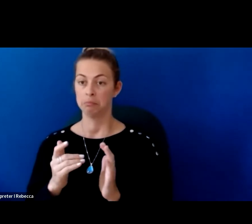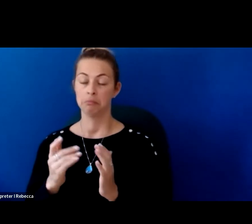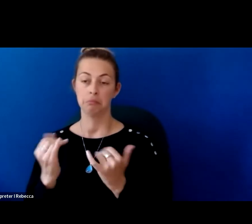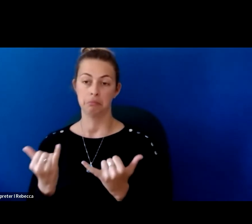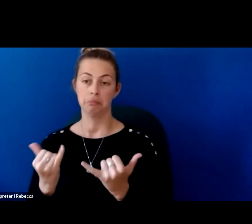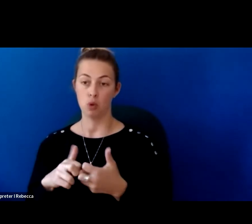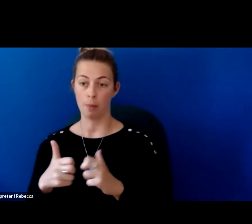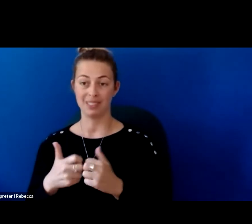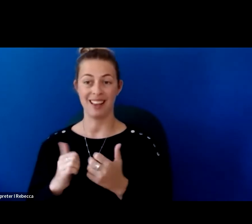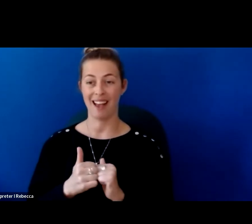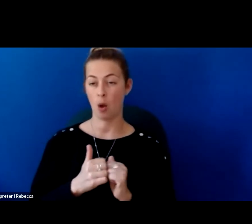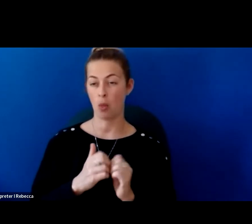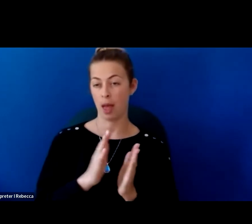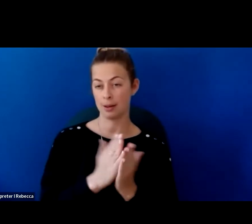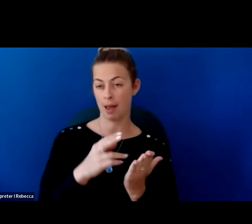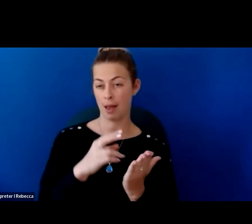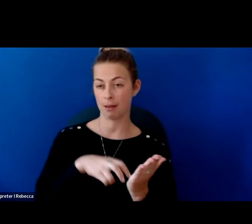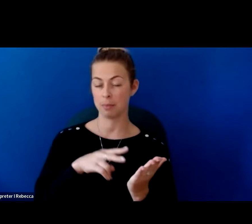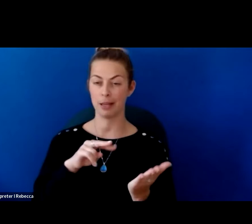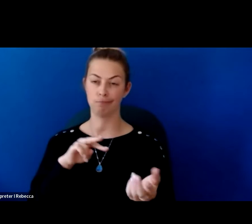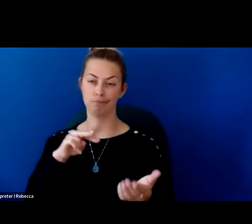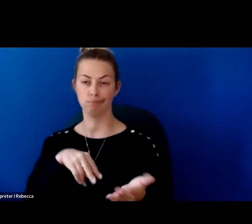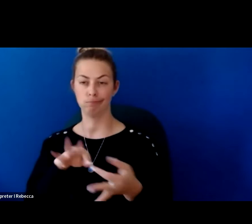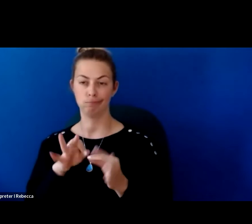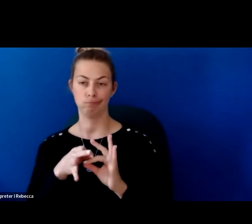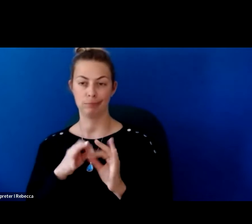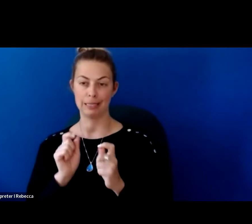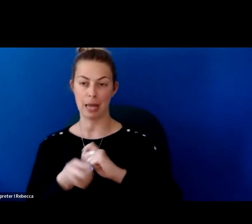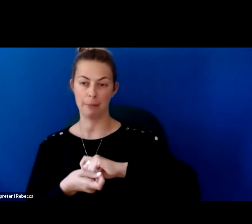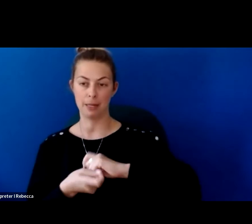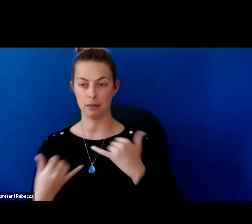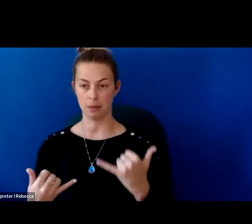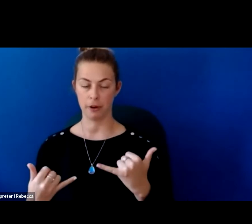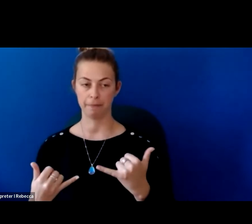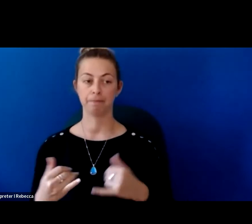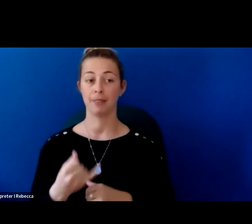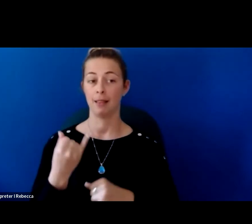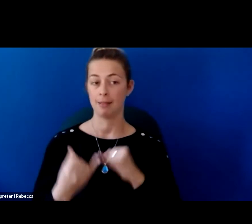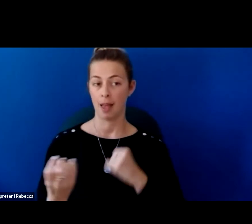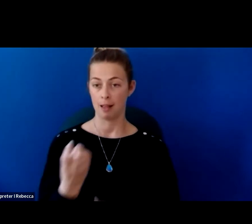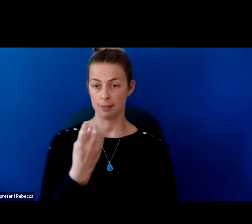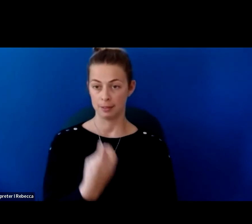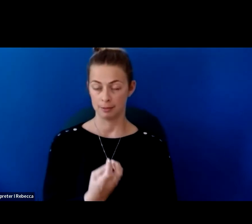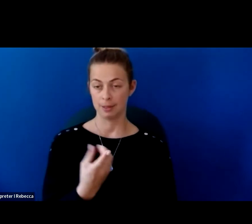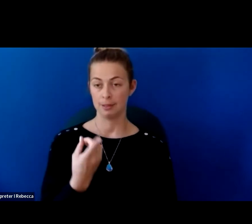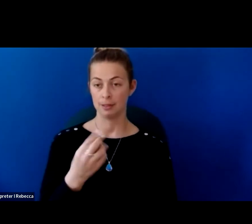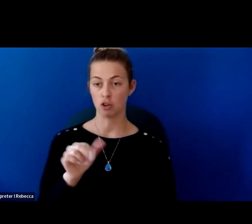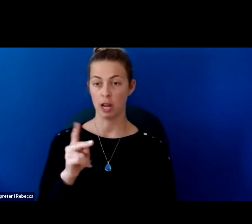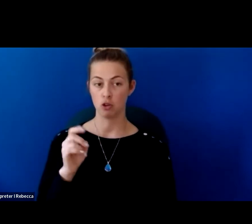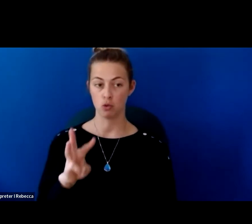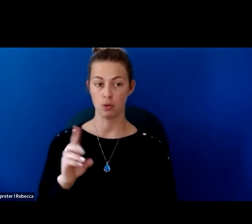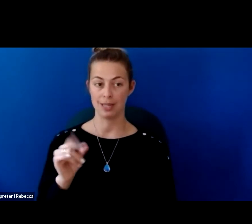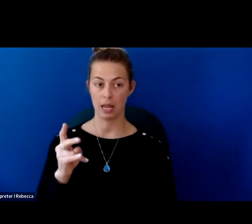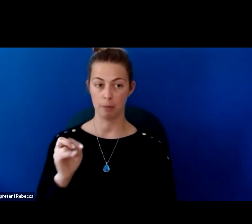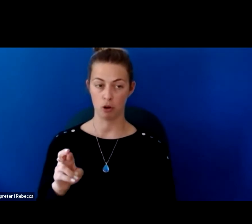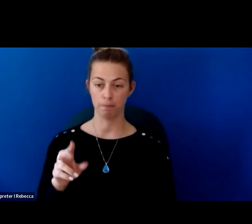and adapted by contemporary thinkers. And then finally, last but definitely not least, Dr. Andrew Deemer is an